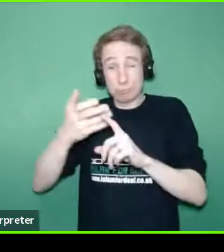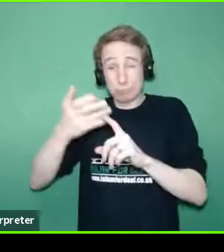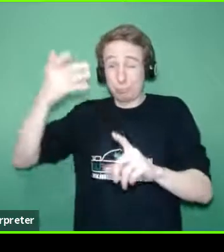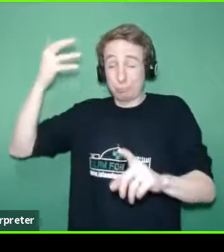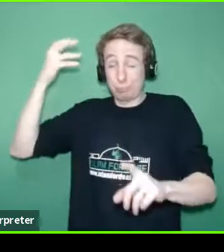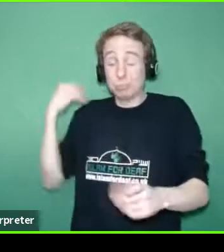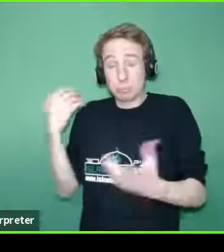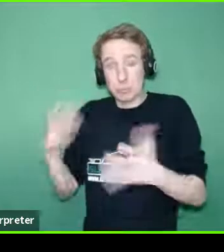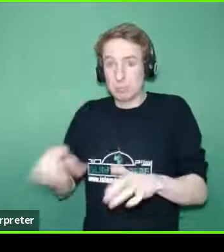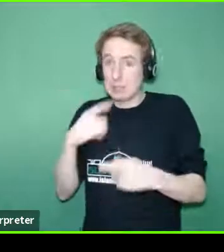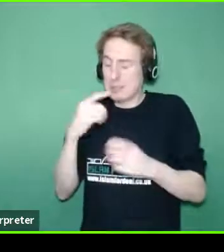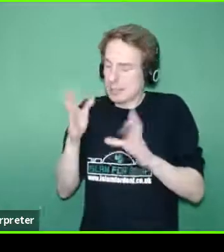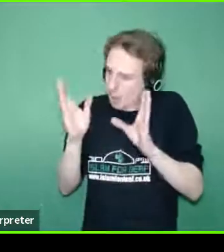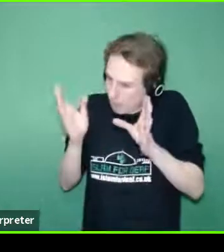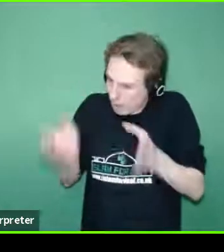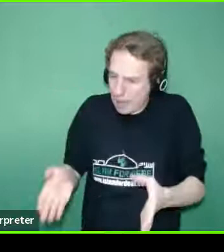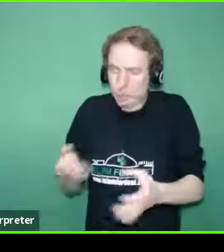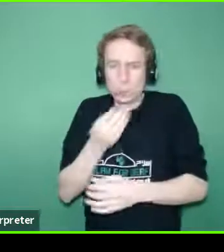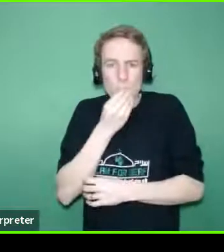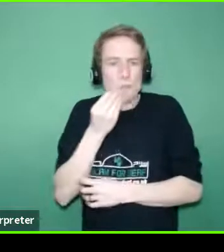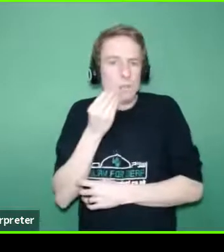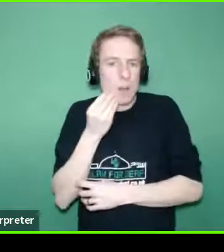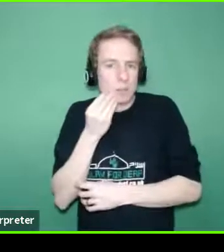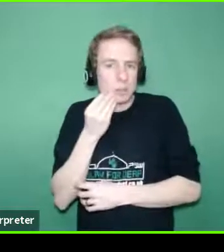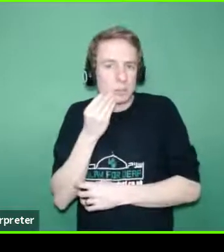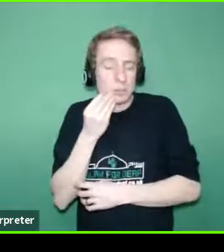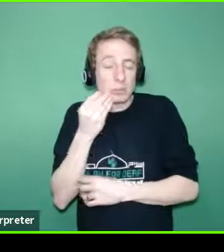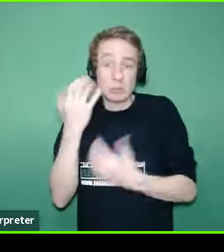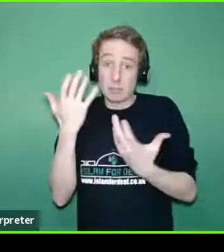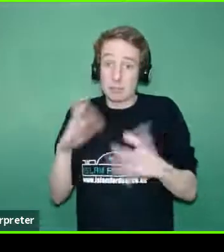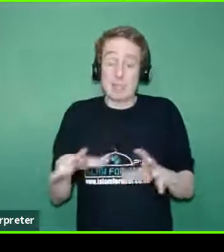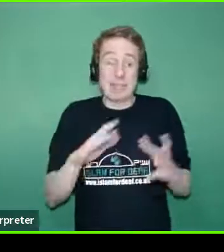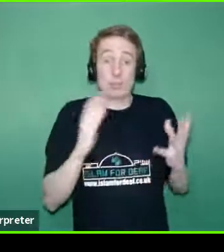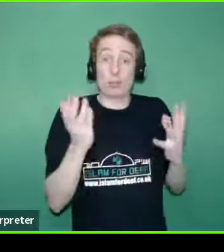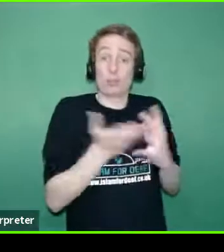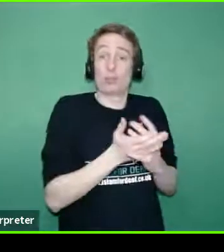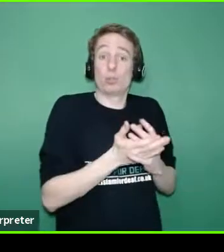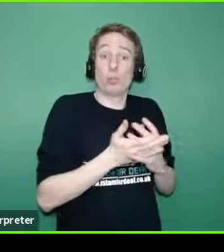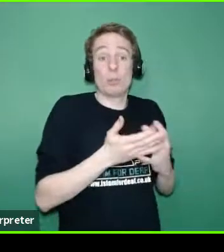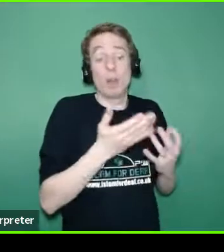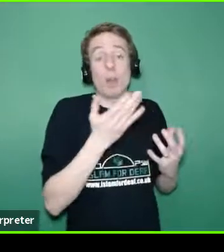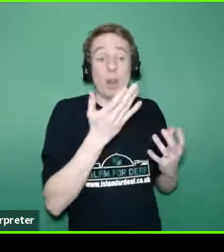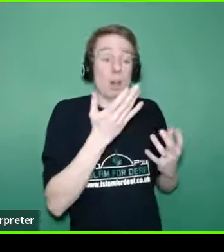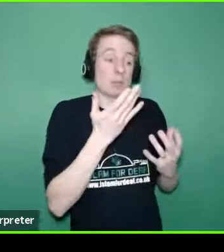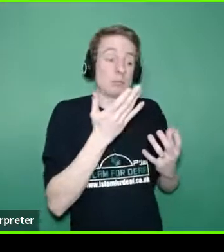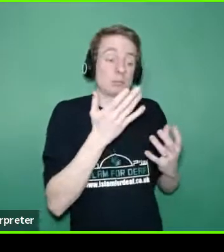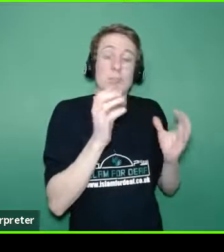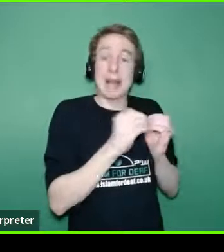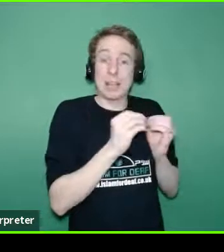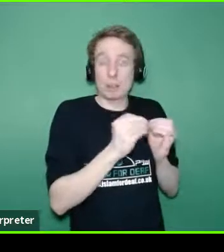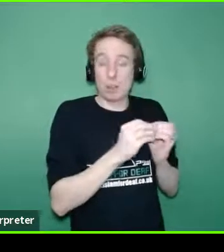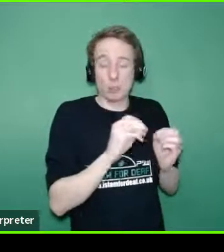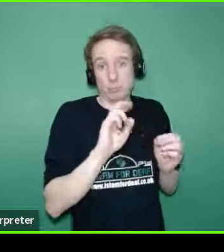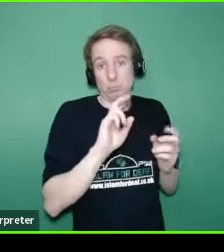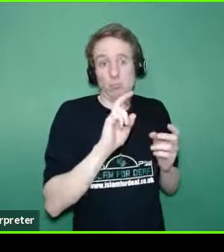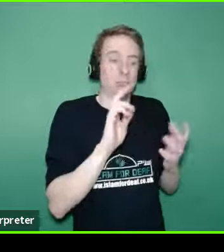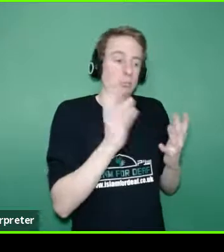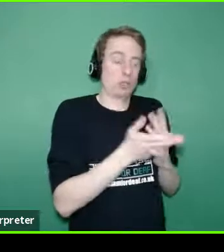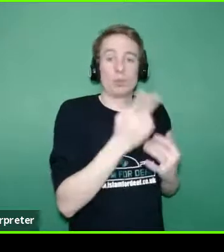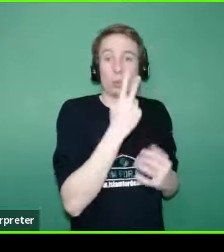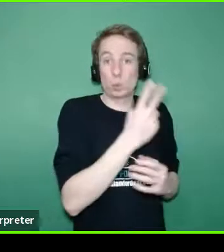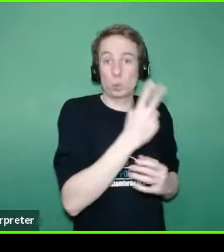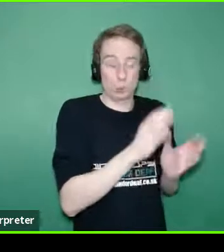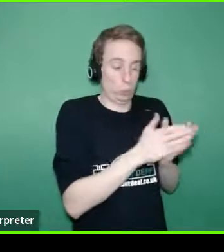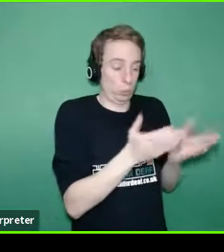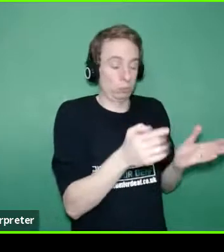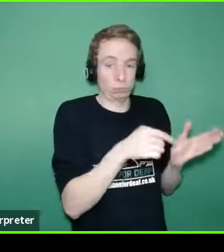Most High mentioned in Surah Al-Baqarah, the 2nd chapter of the Quran. O you who believe, fasting has